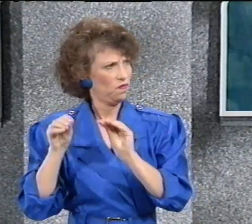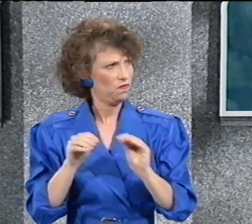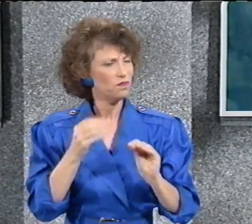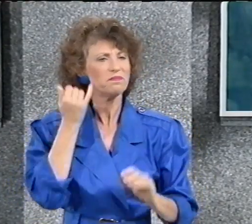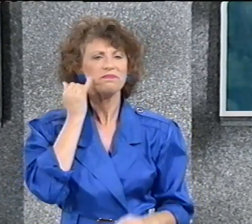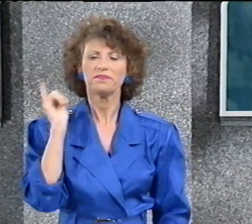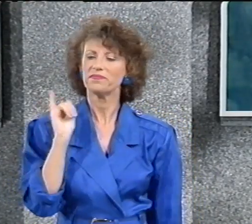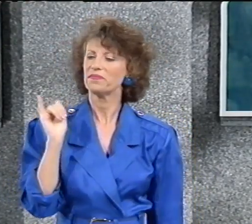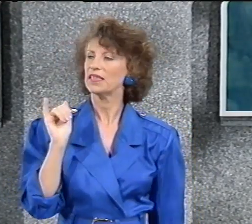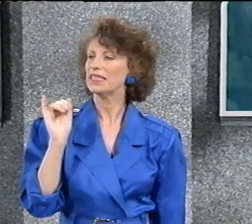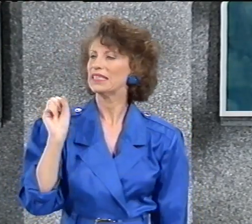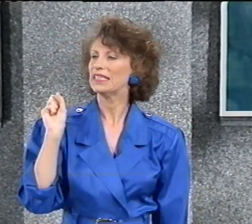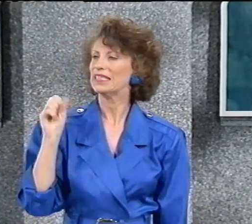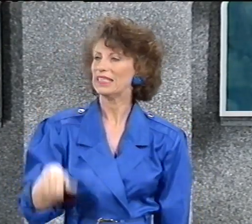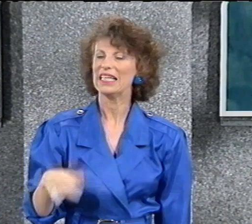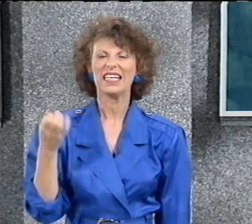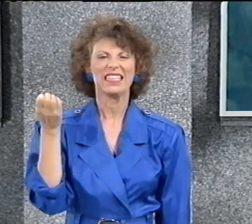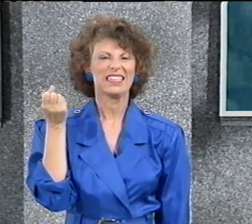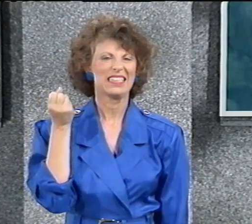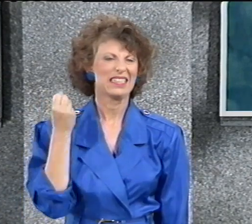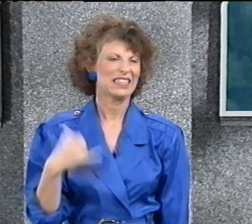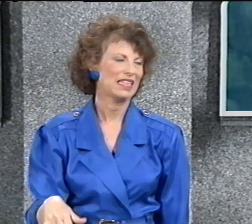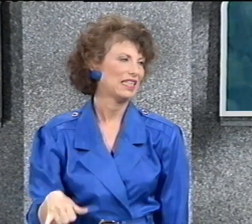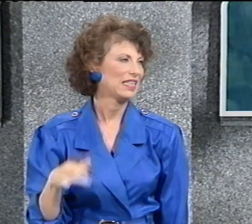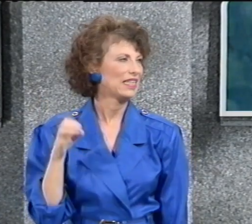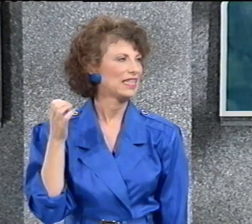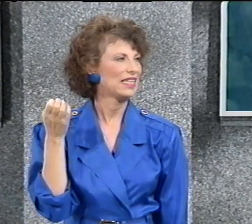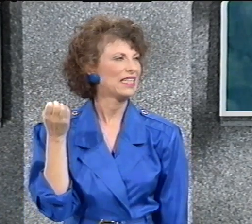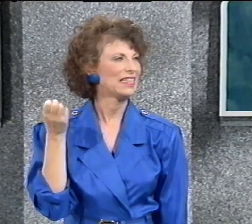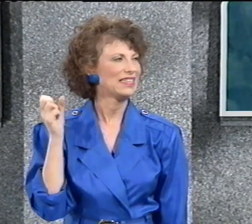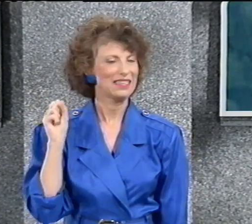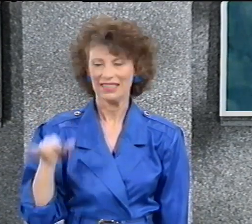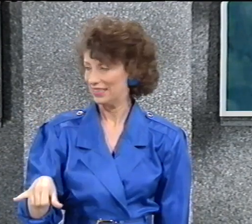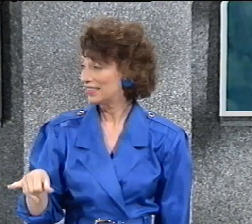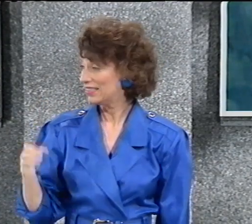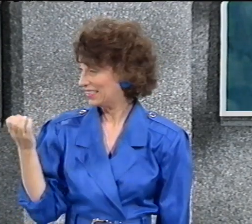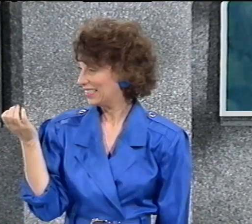Some loan signs have very specific movements. Here's one.